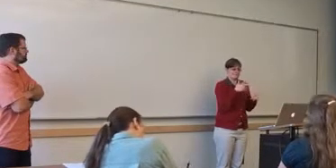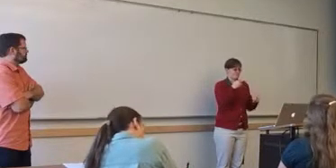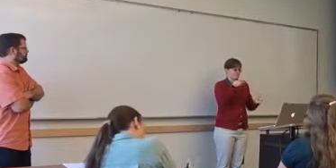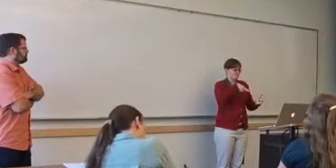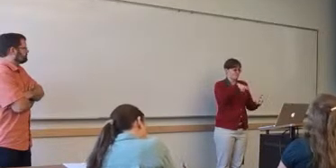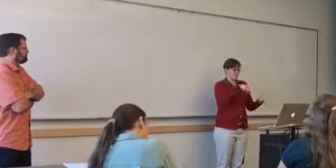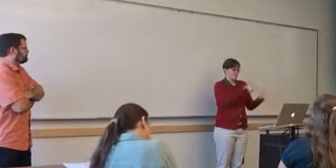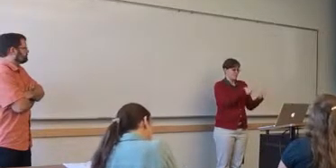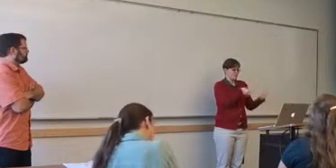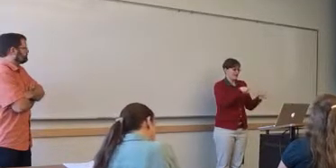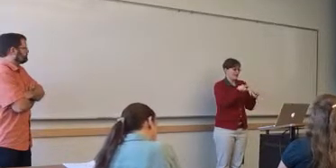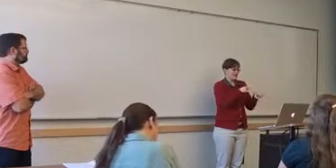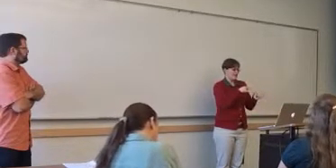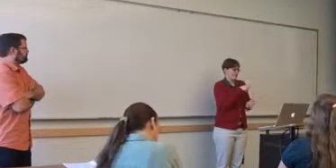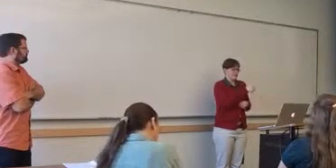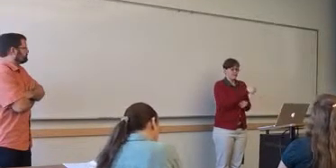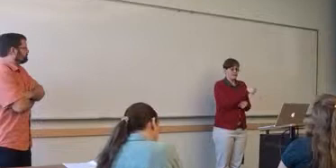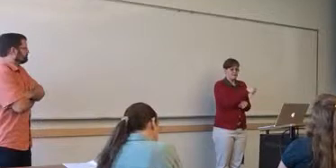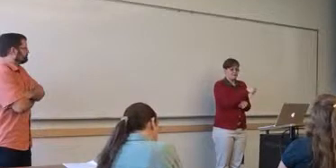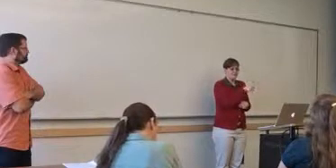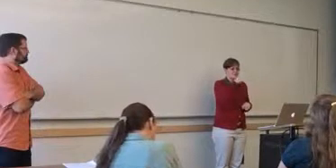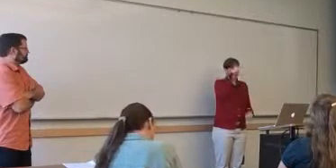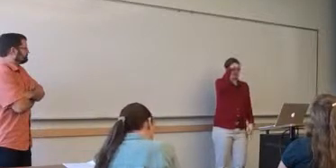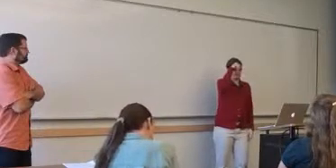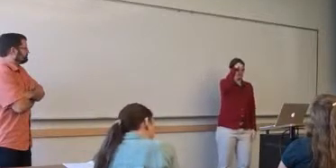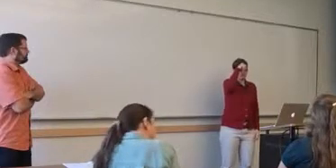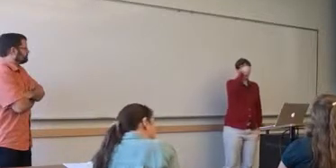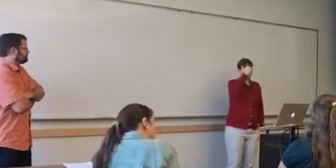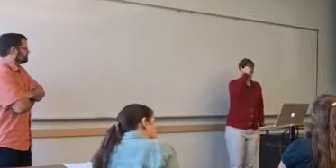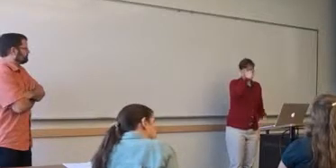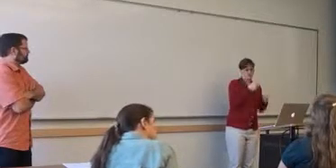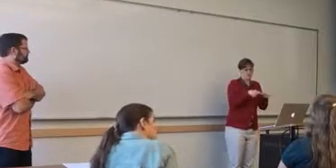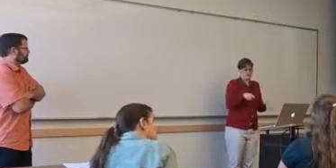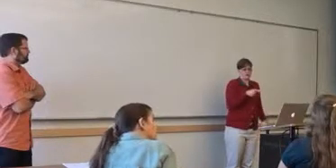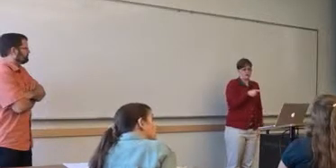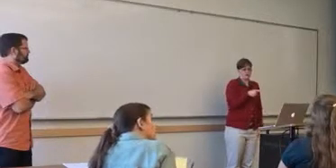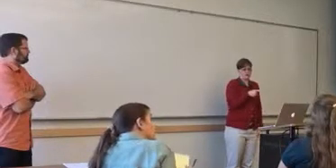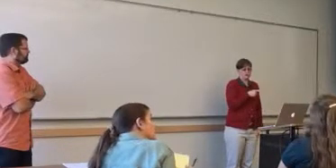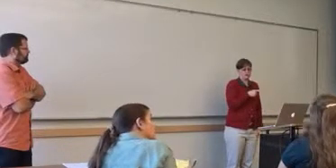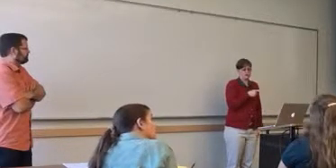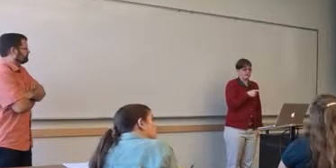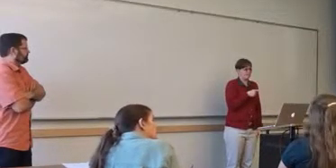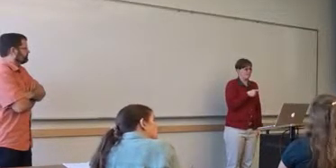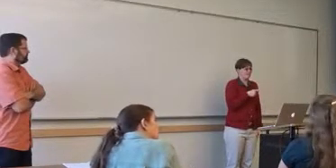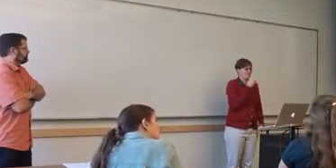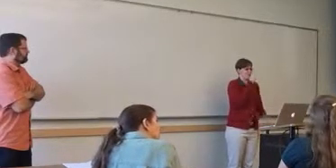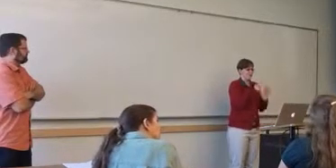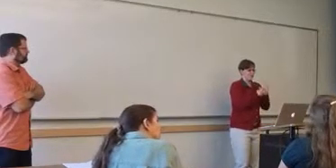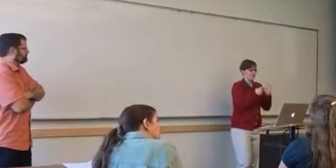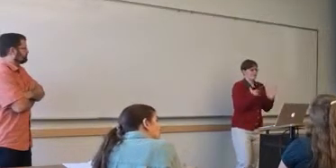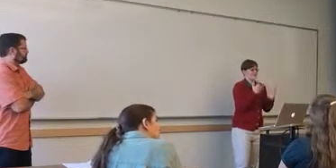ASL, Gallaudet was very critical of his studies. But he was determined to show them